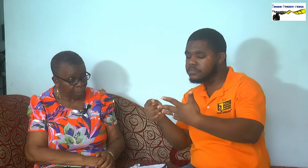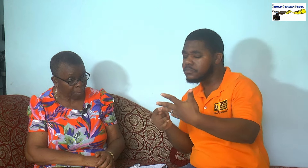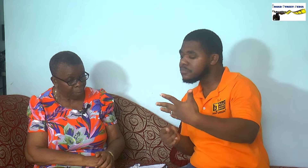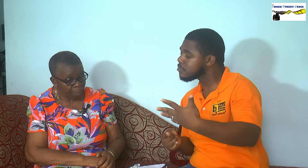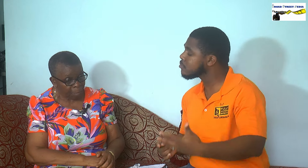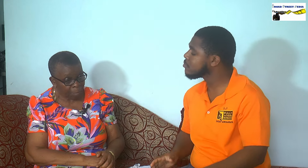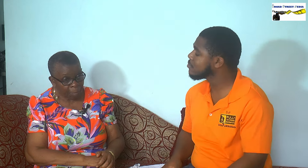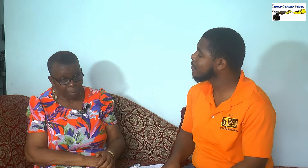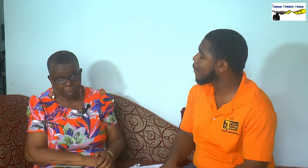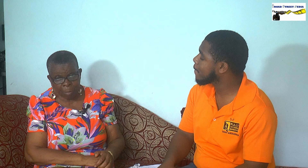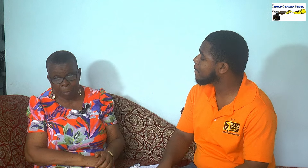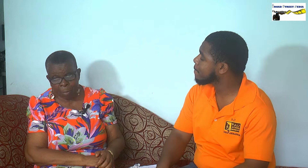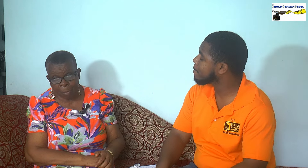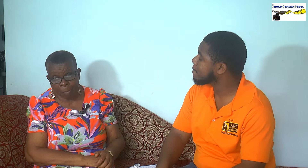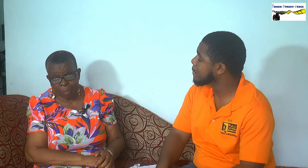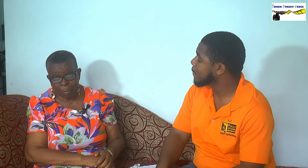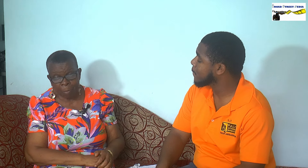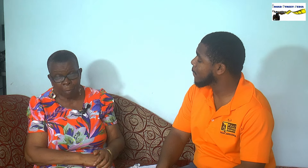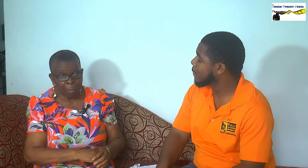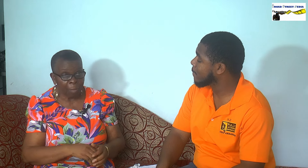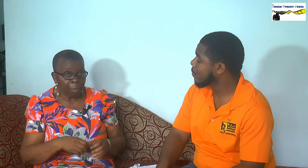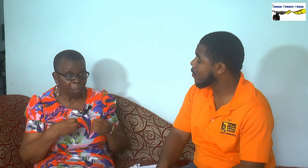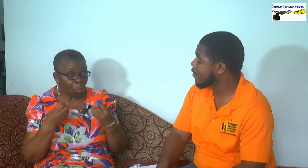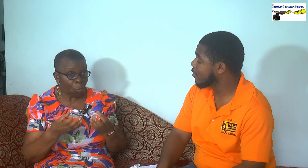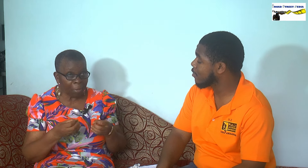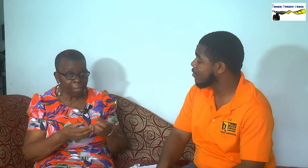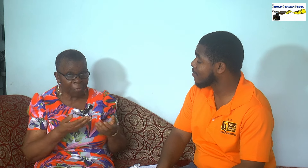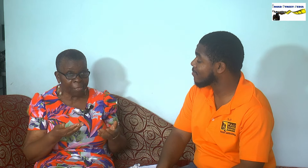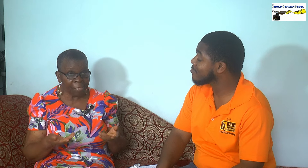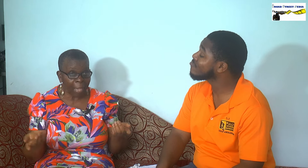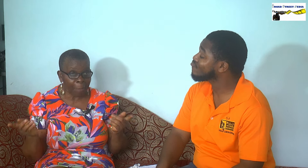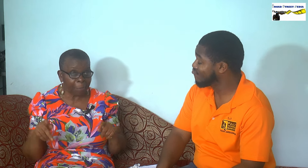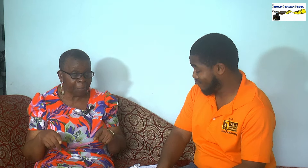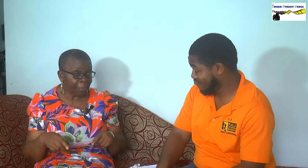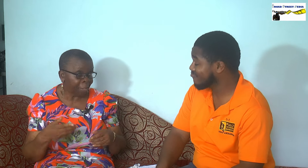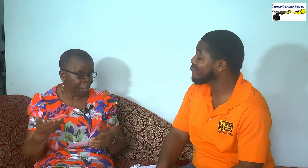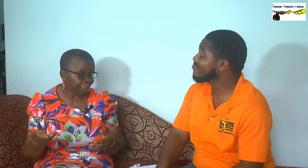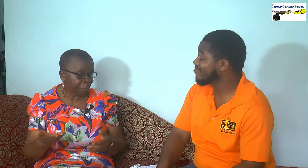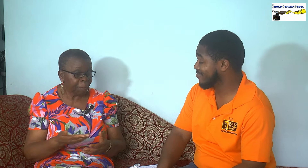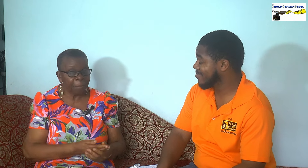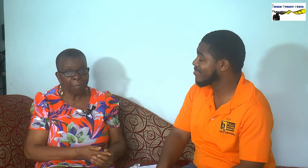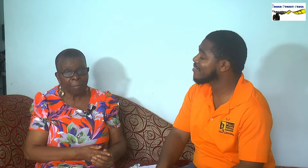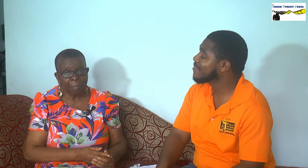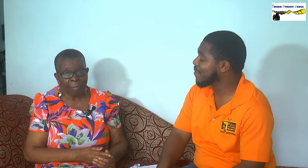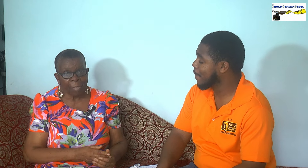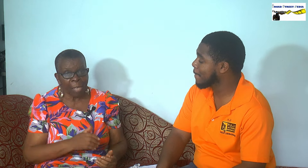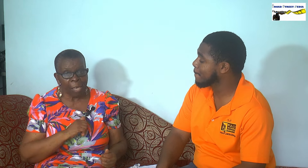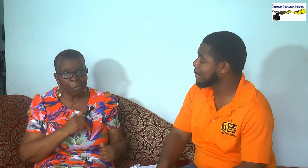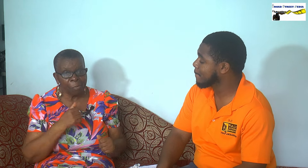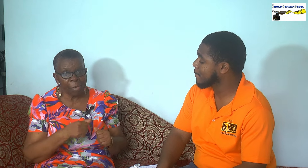remember or the events, things that happened? So many things happened there. I